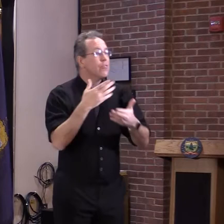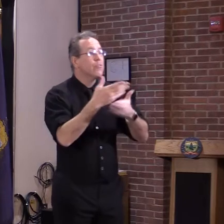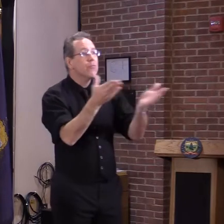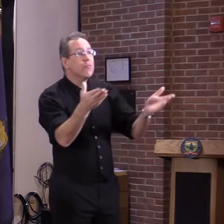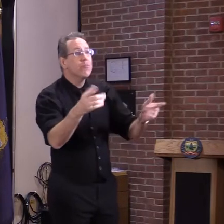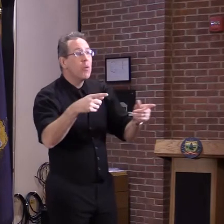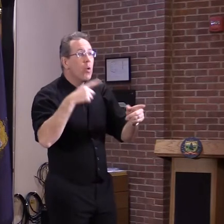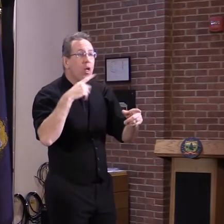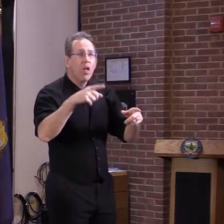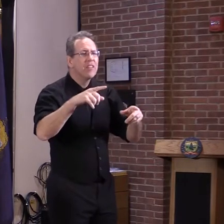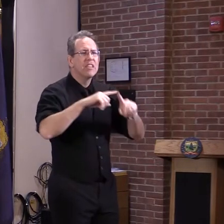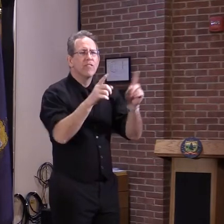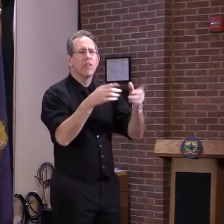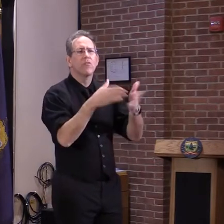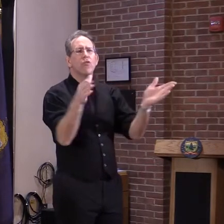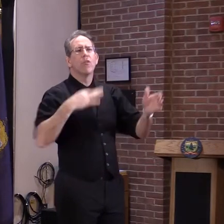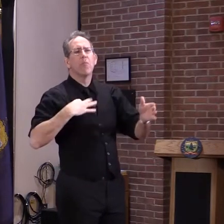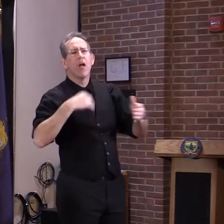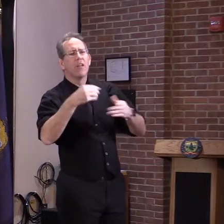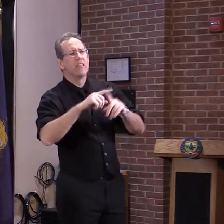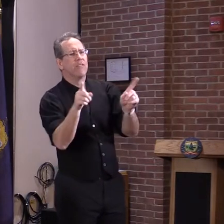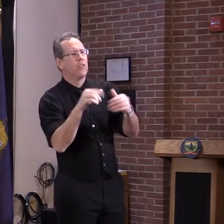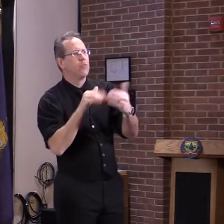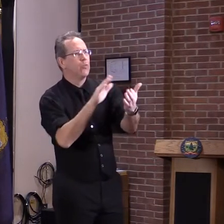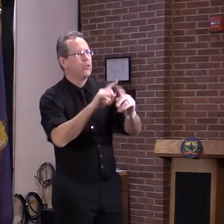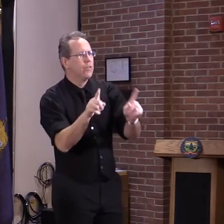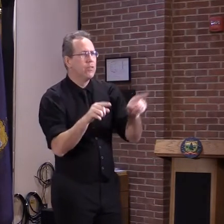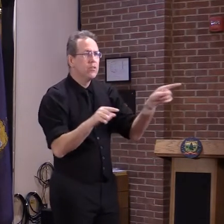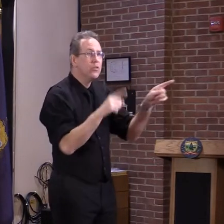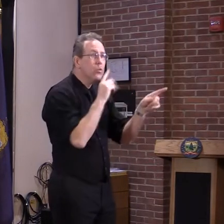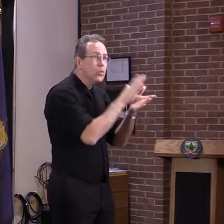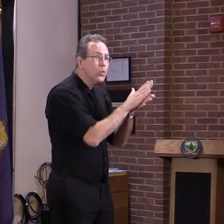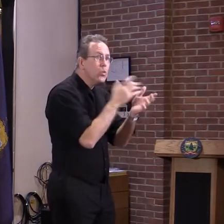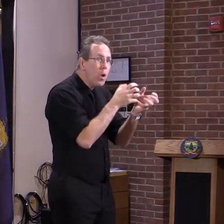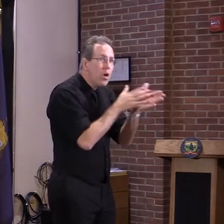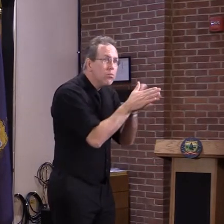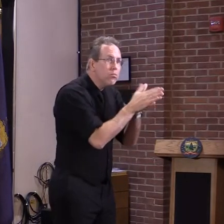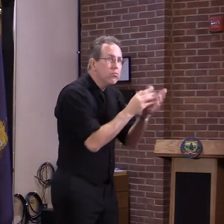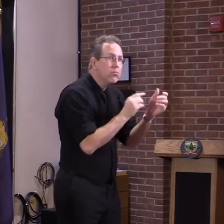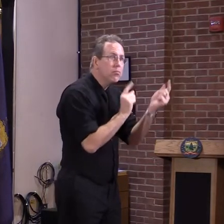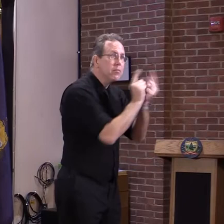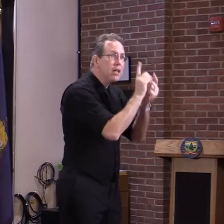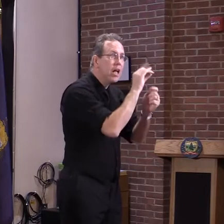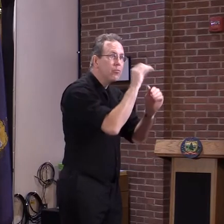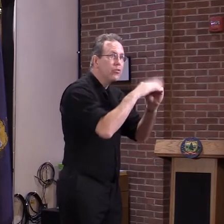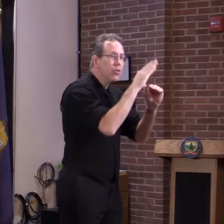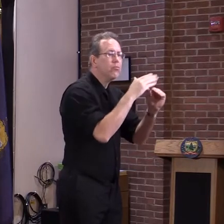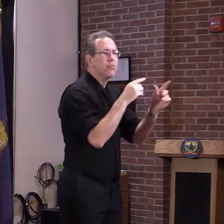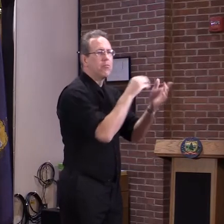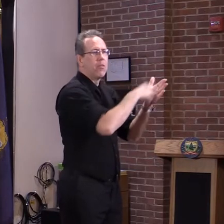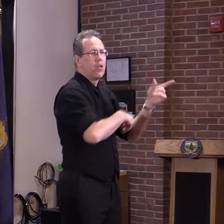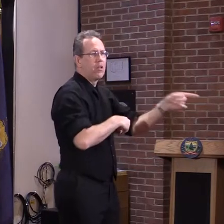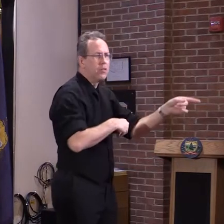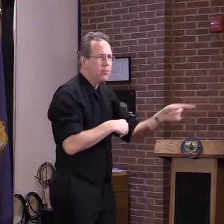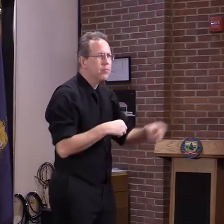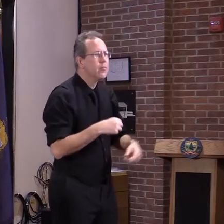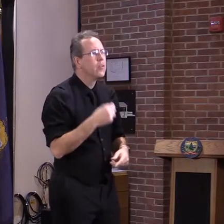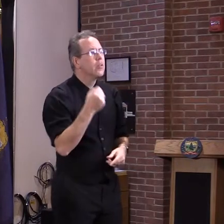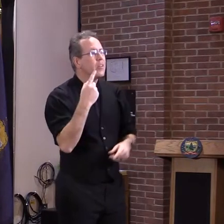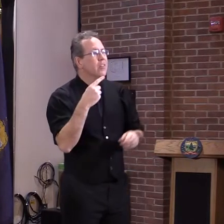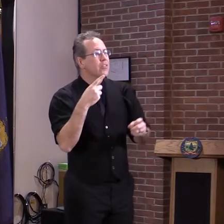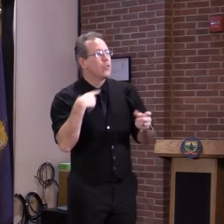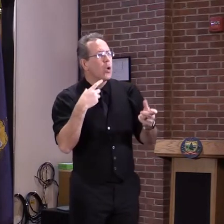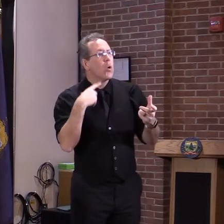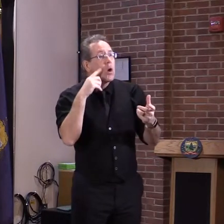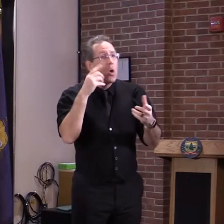might remember before the first of the year, we set up a data collection, a survey from schools to start to get an understanding of what their vaccination rates